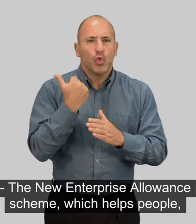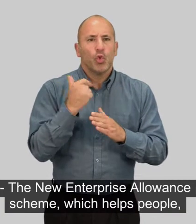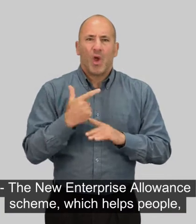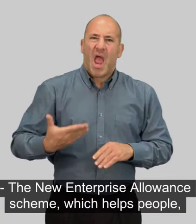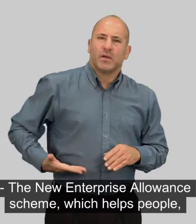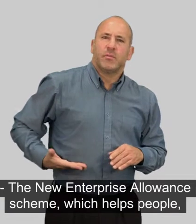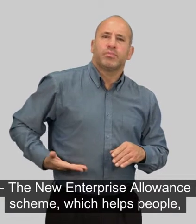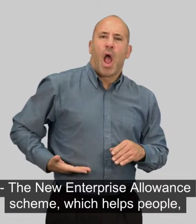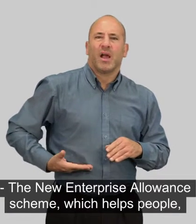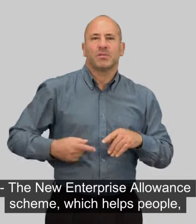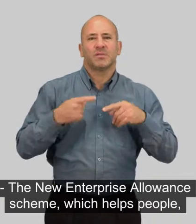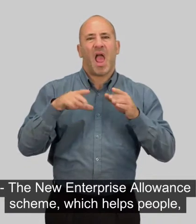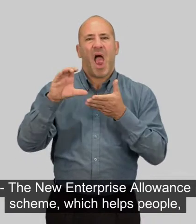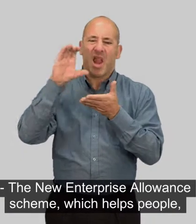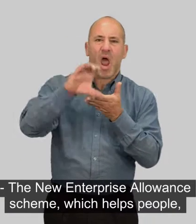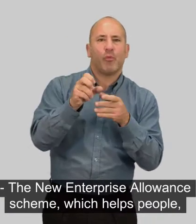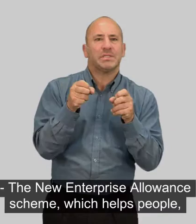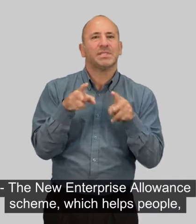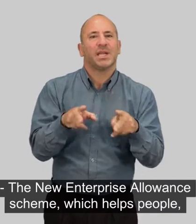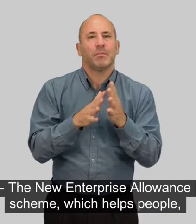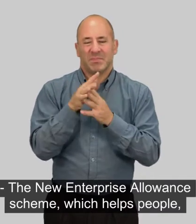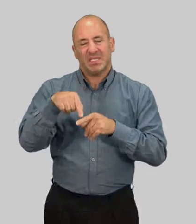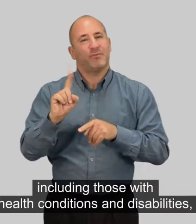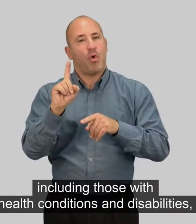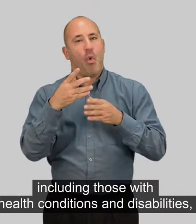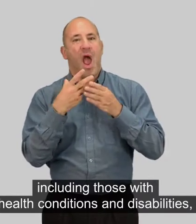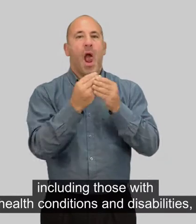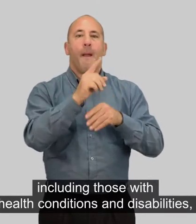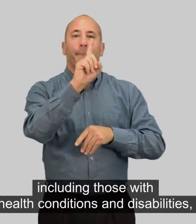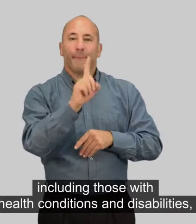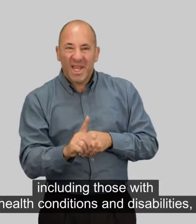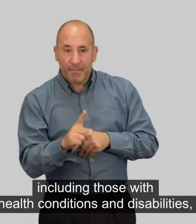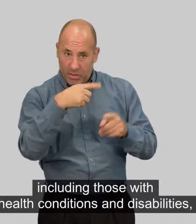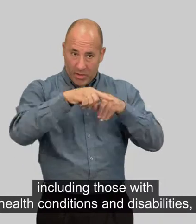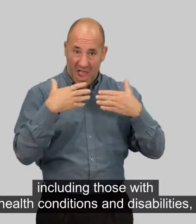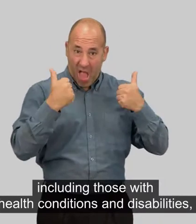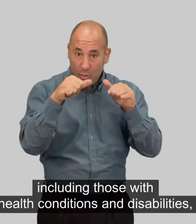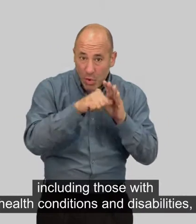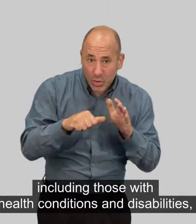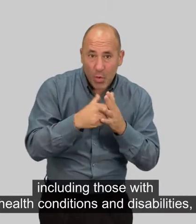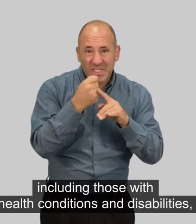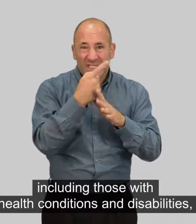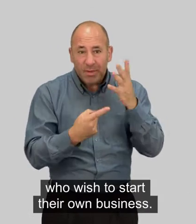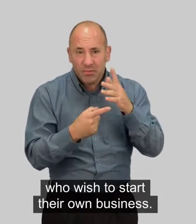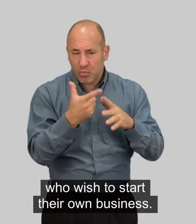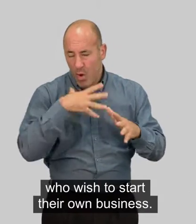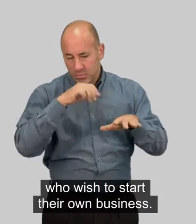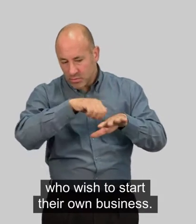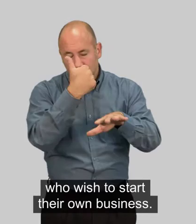the new Enterprise Allowance Scheme, which helps people, including those with health conditions and disabilities, who wish to start